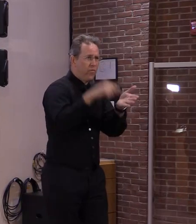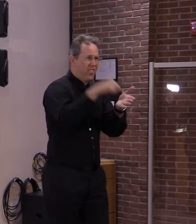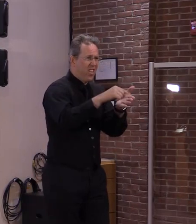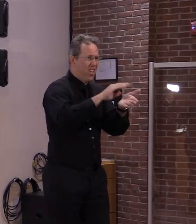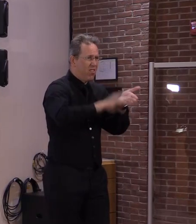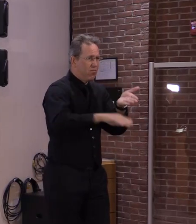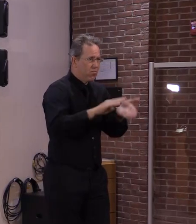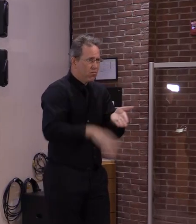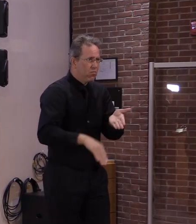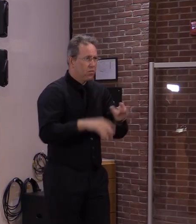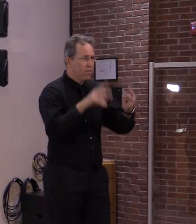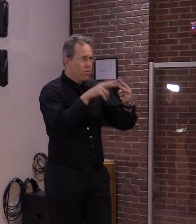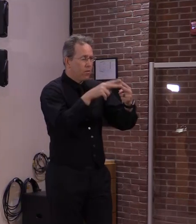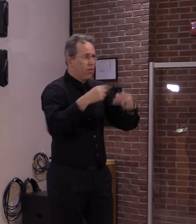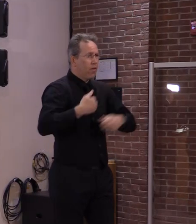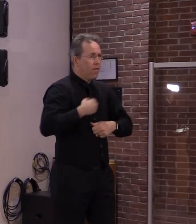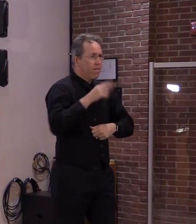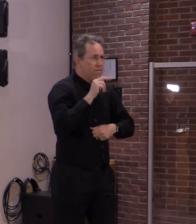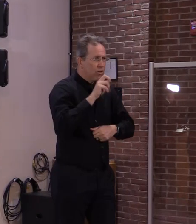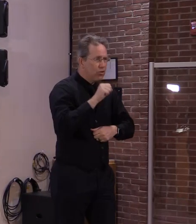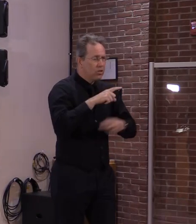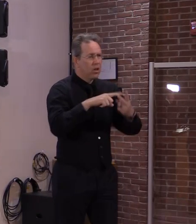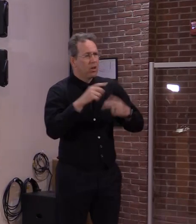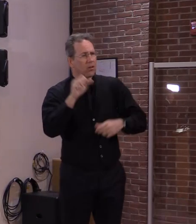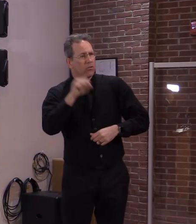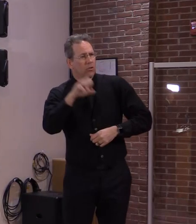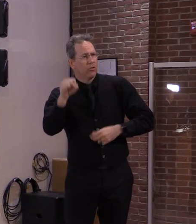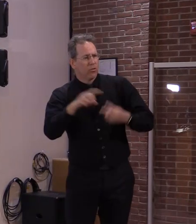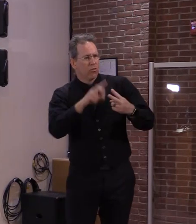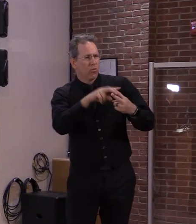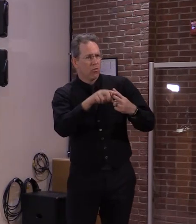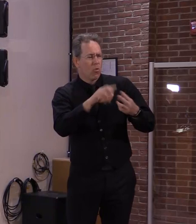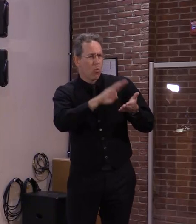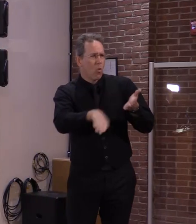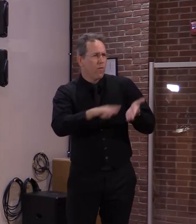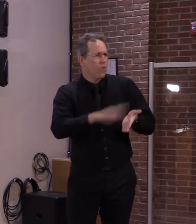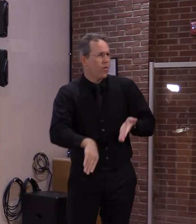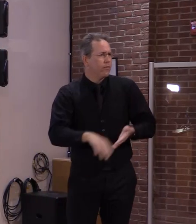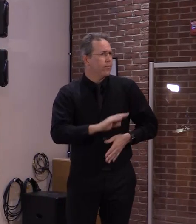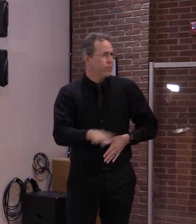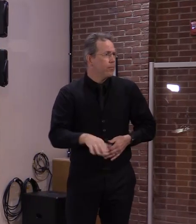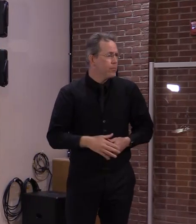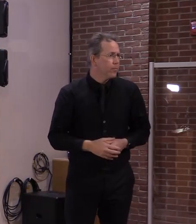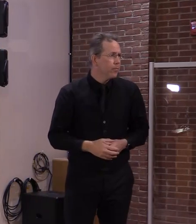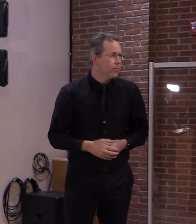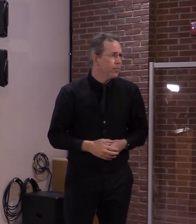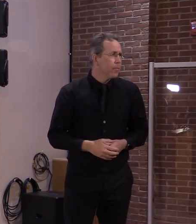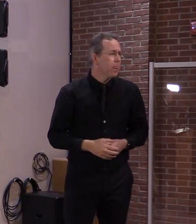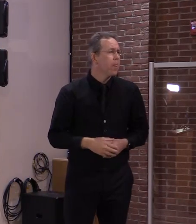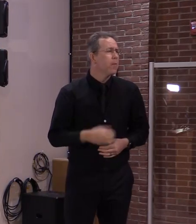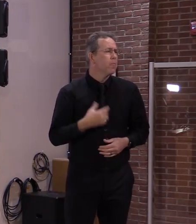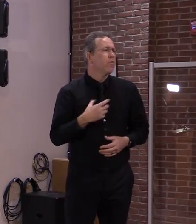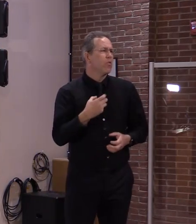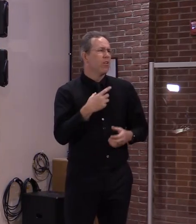be inclined to support that as I'd advocated for that from the beginning.